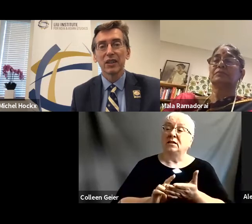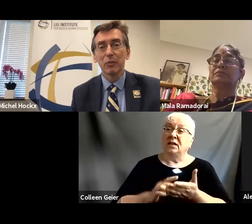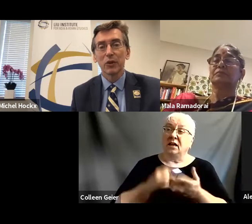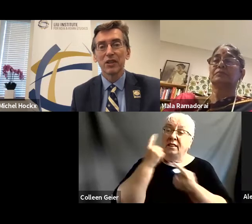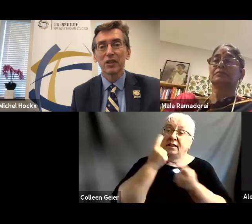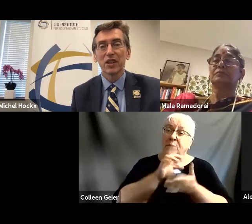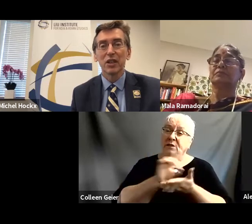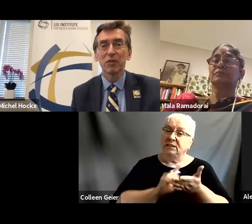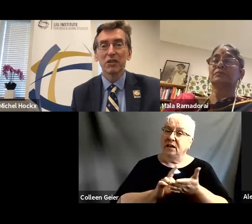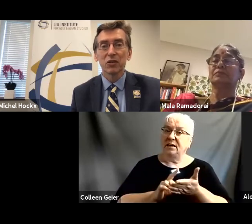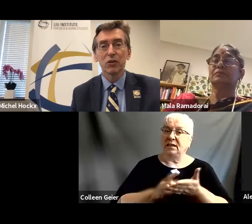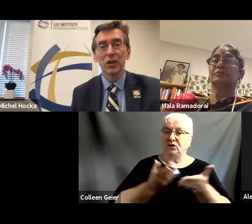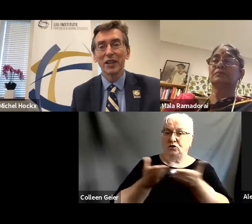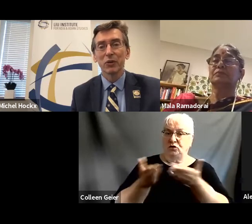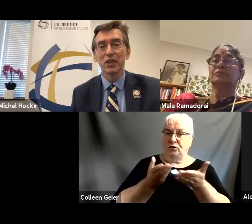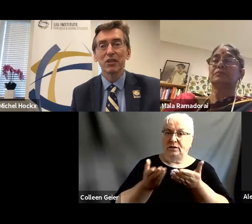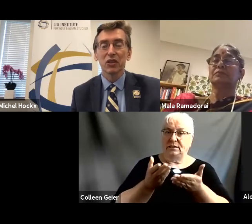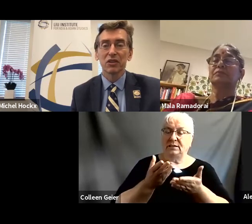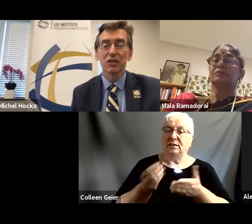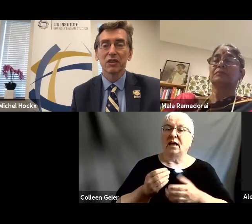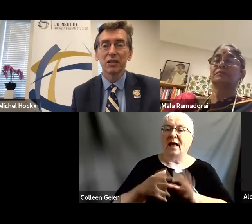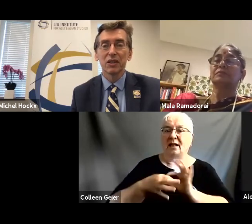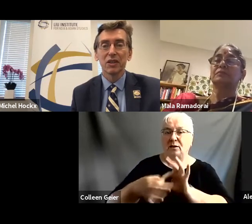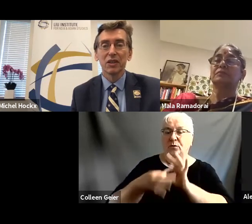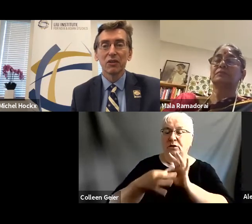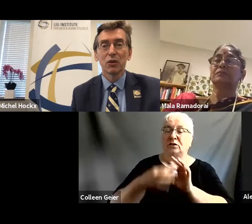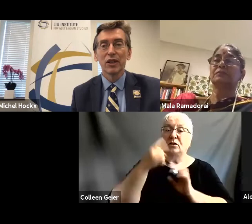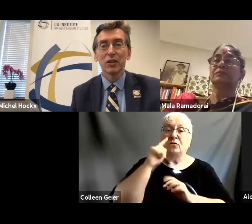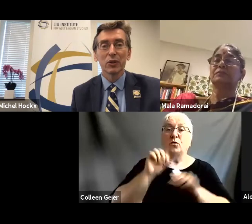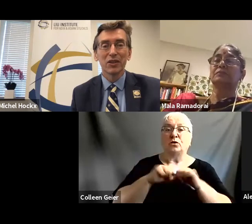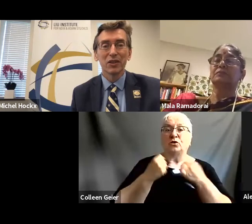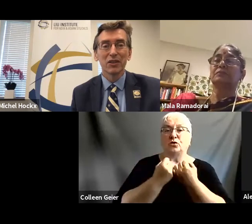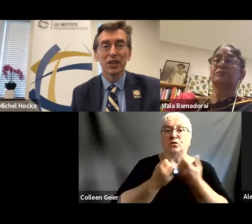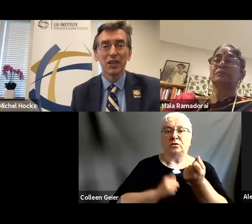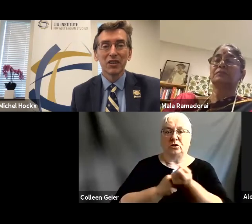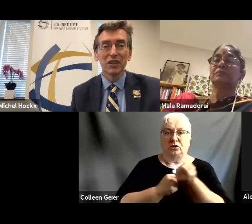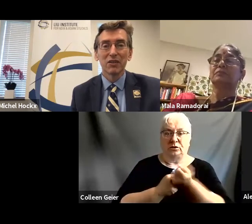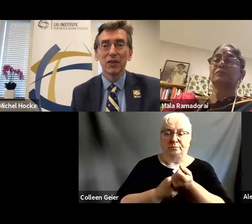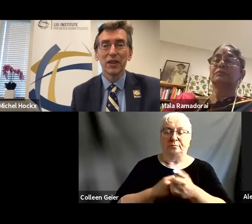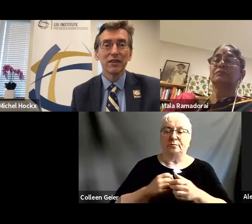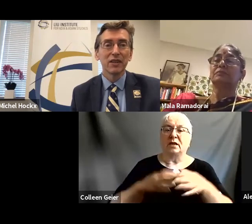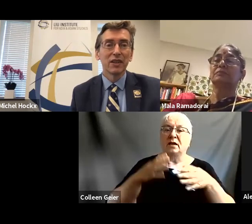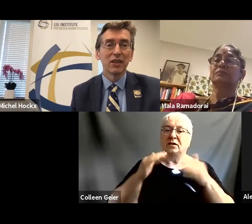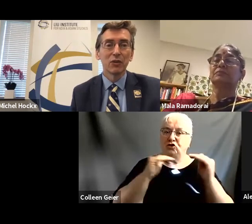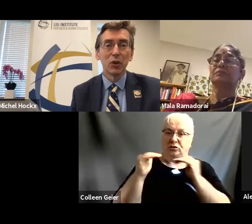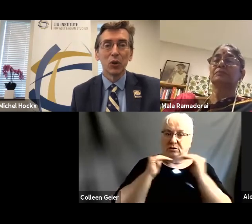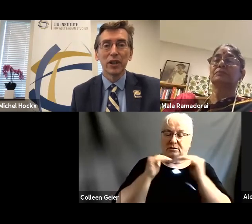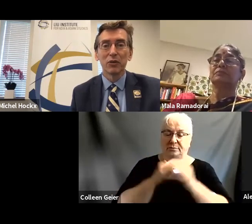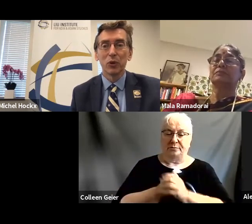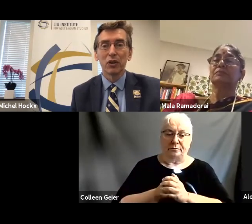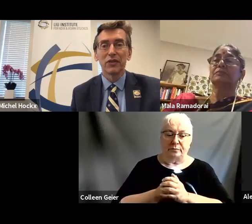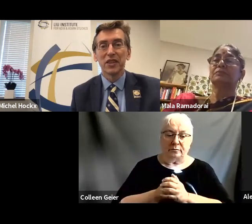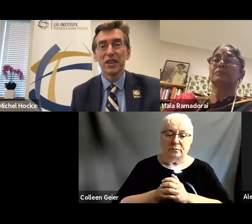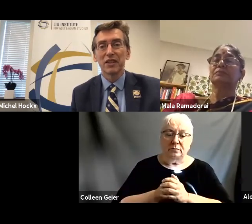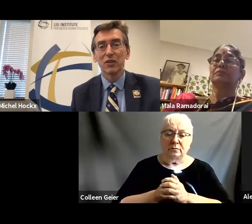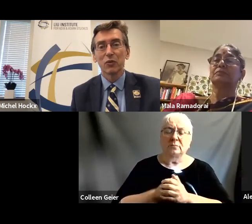and collaboration aimed at social equity and justice. Throughout her research, she has defined her role and the